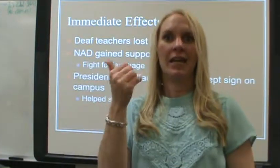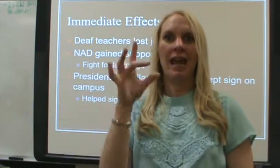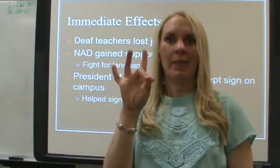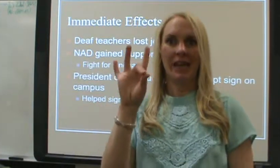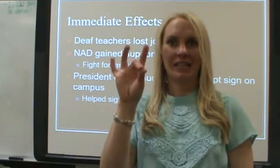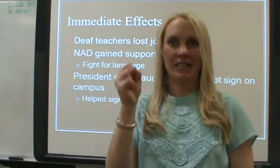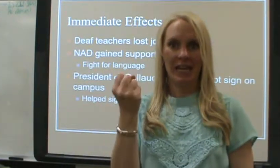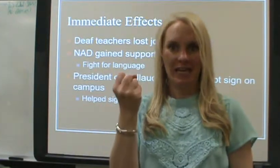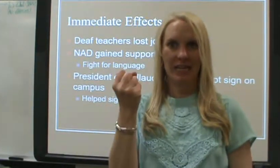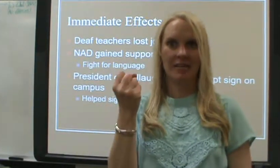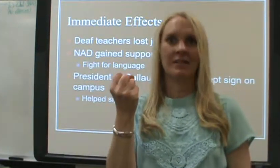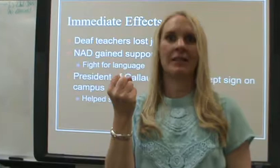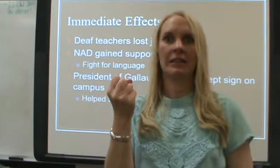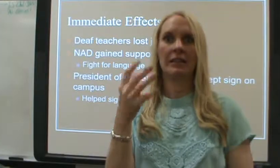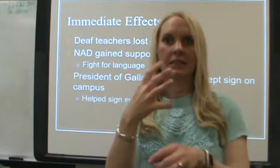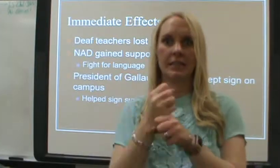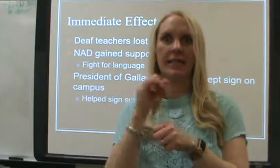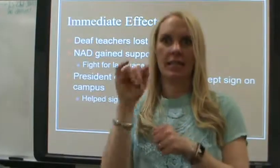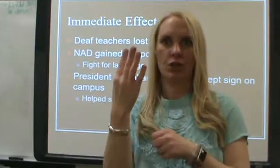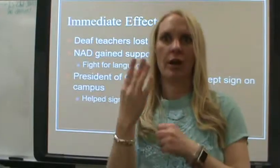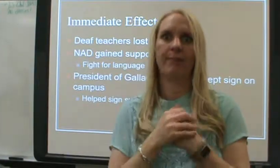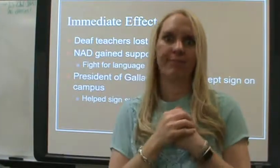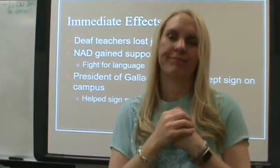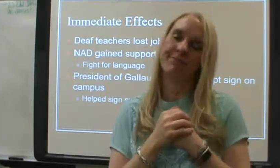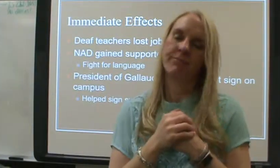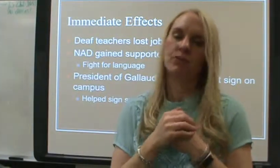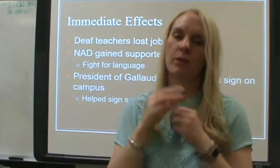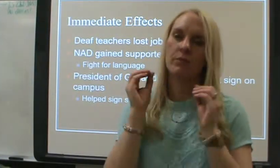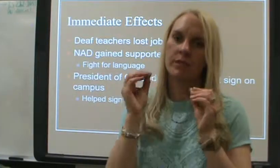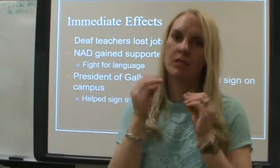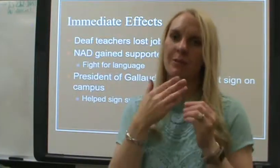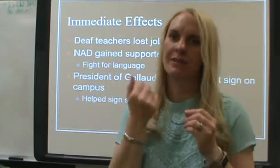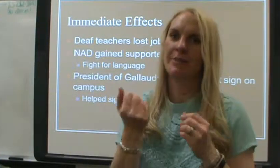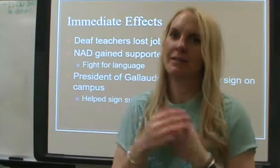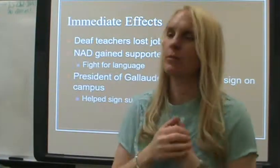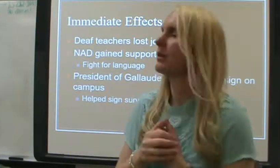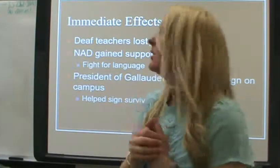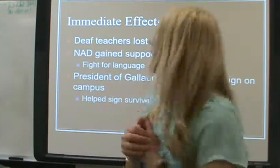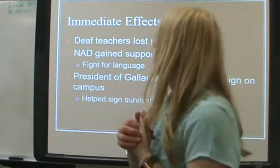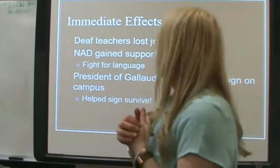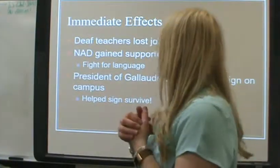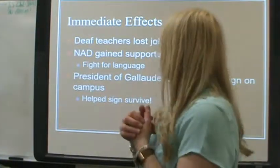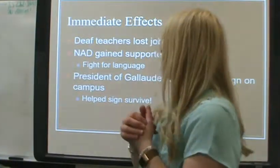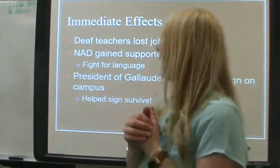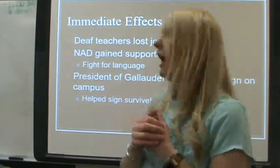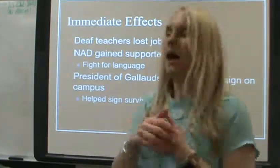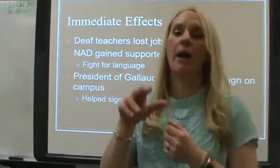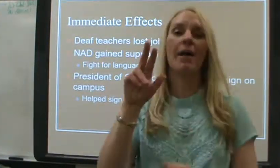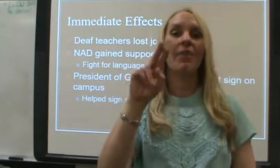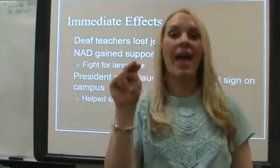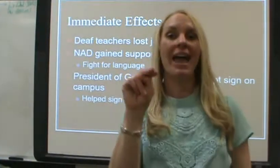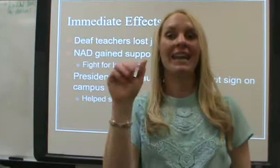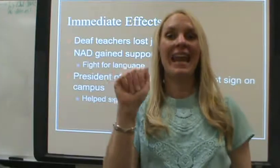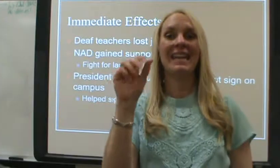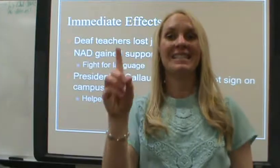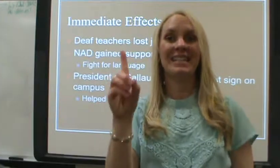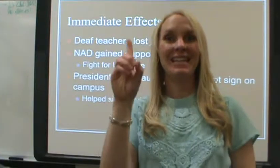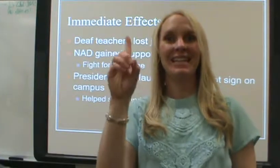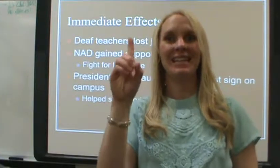in the 1880s, to get a job. So teaching was the best one. All right, the